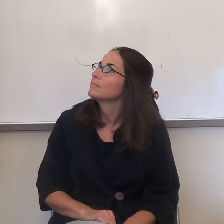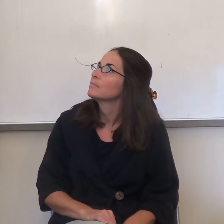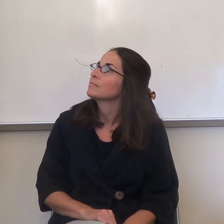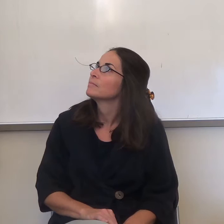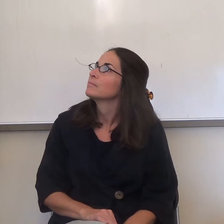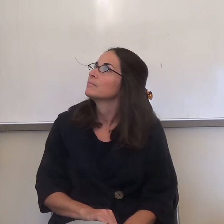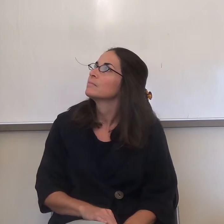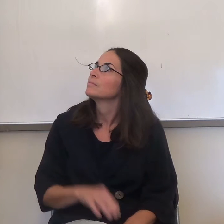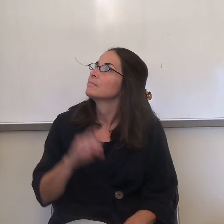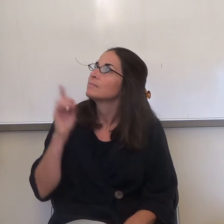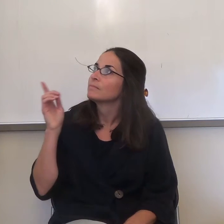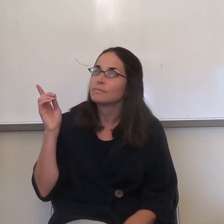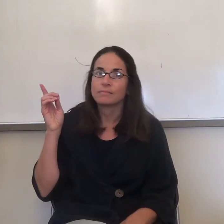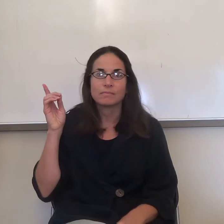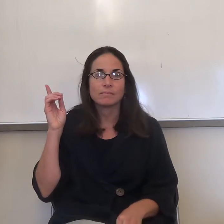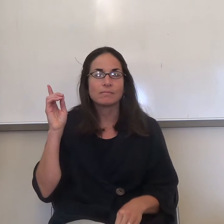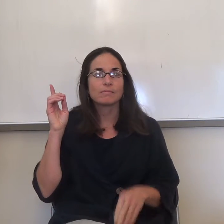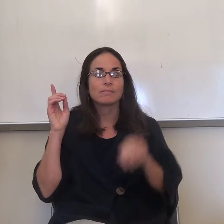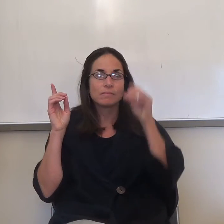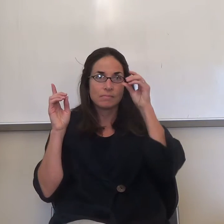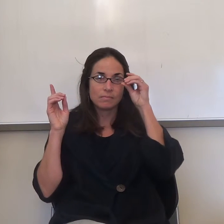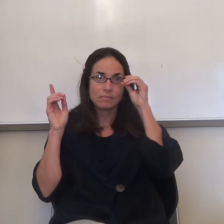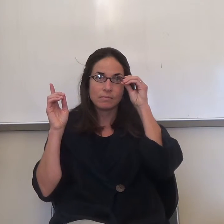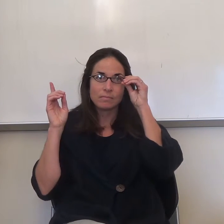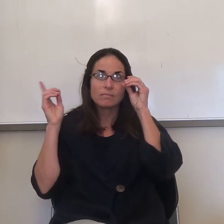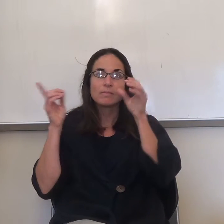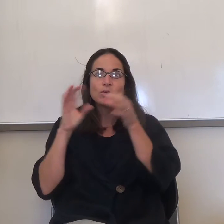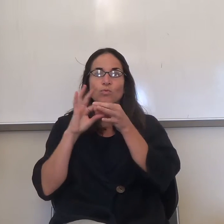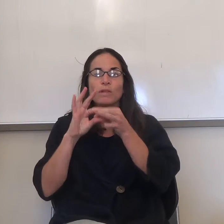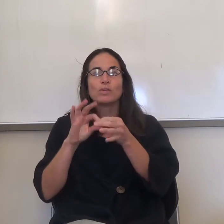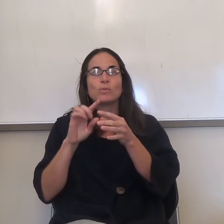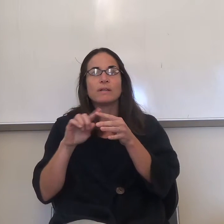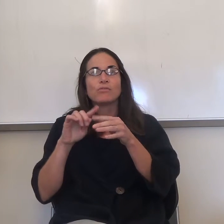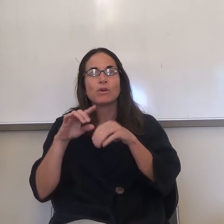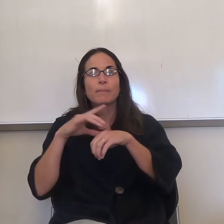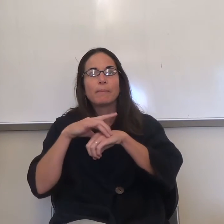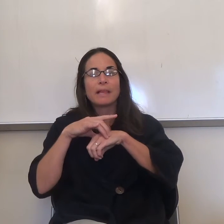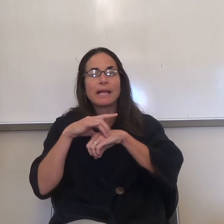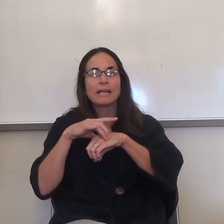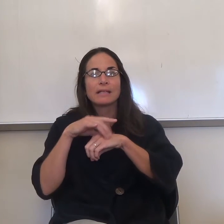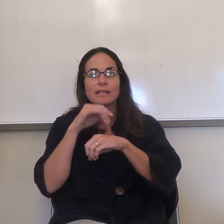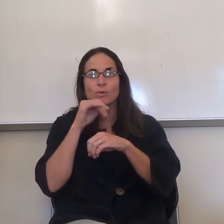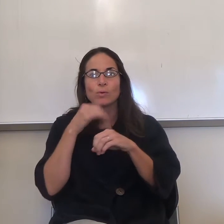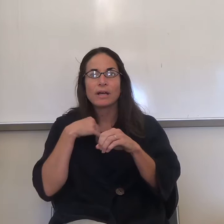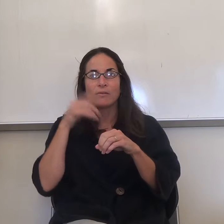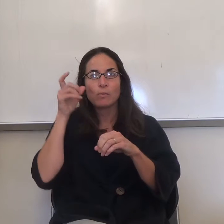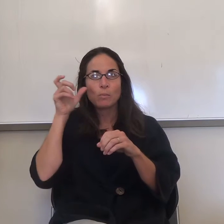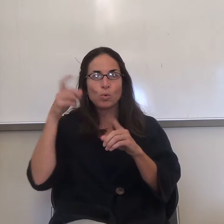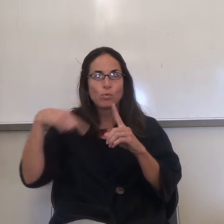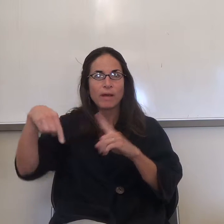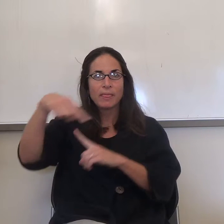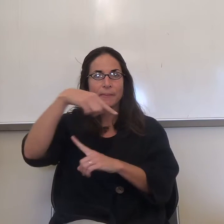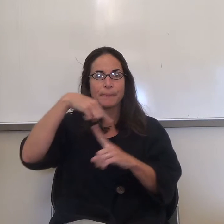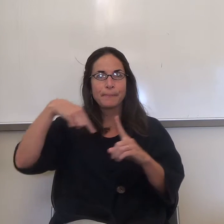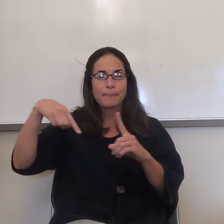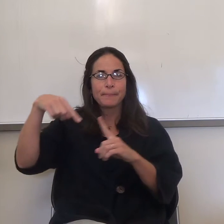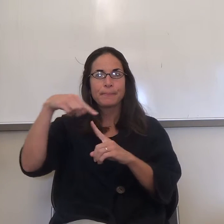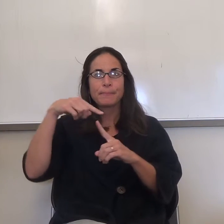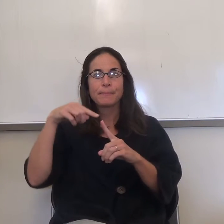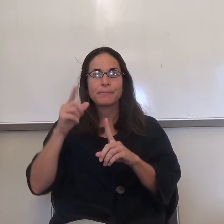This one was about how there are some planets that don't have moons around them, but Mars is a planet that